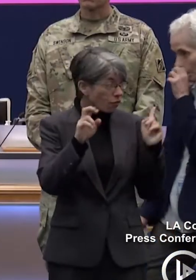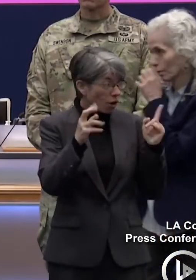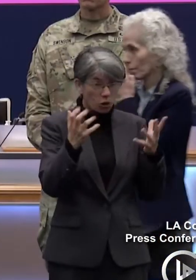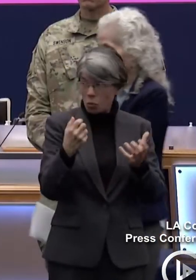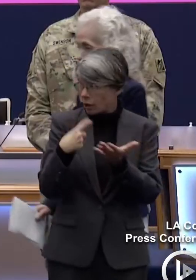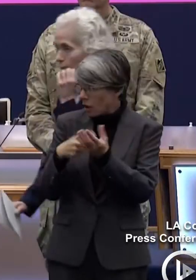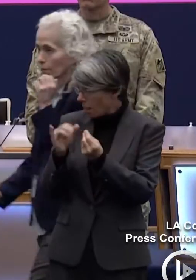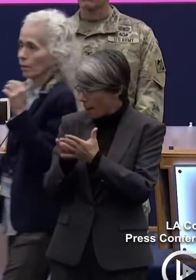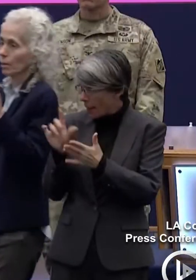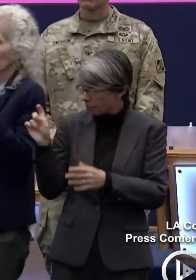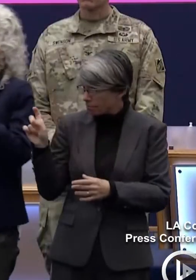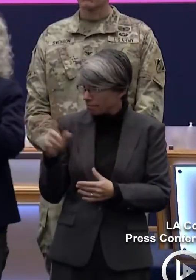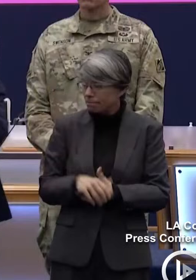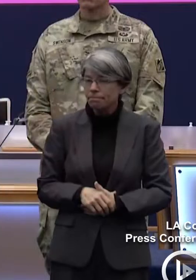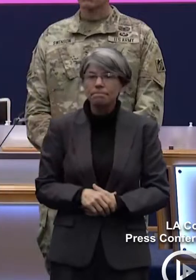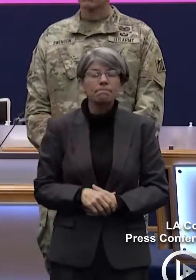up on